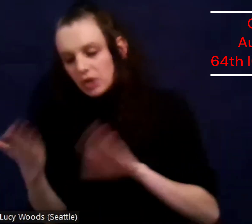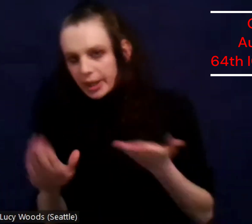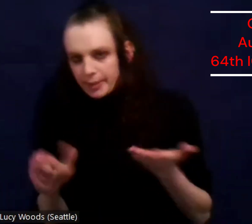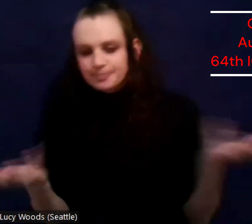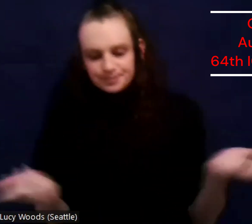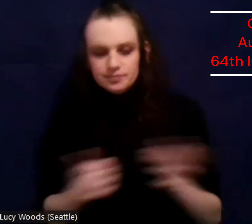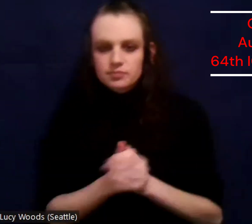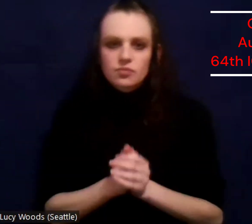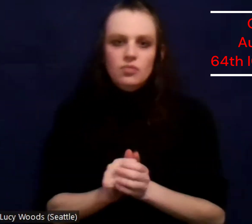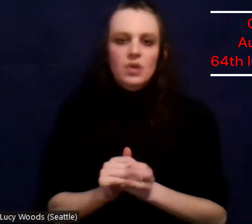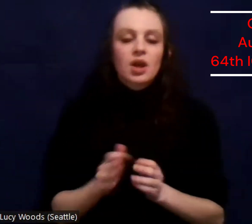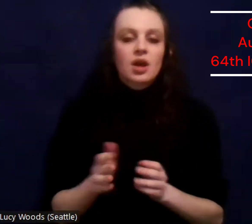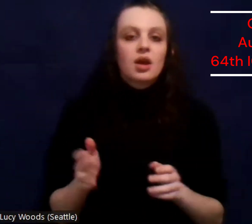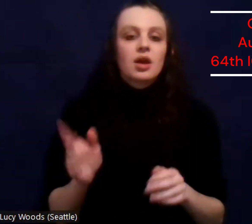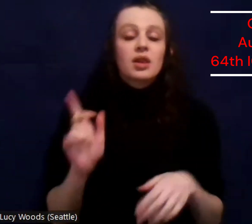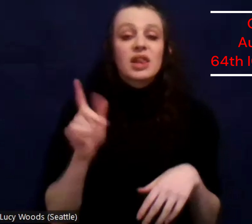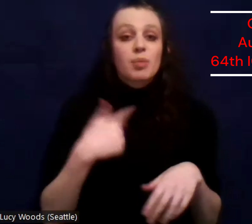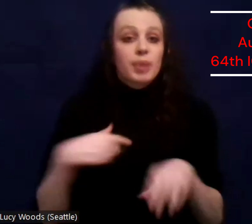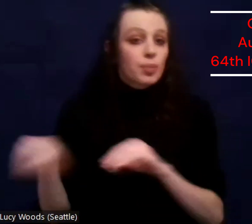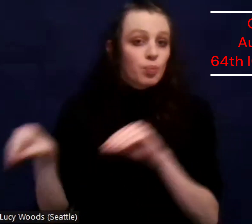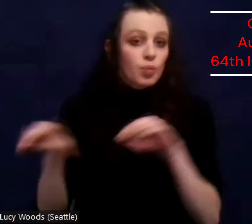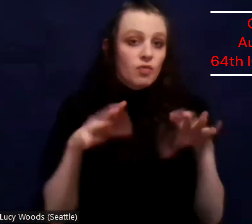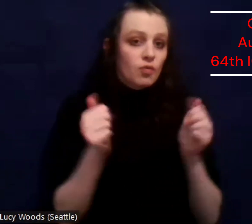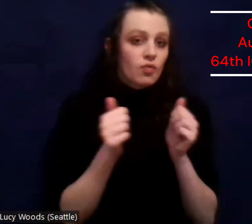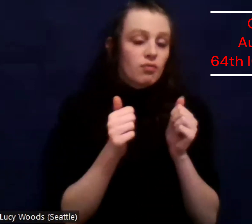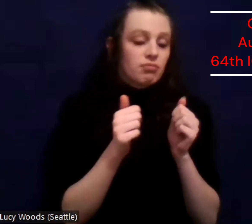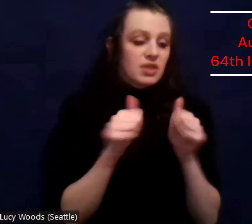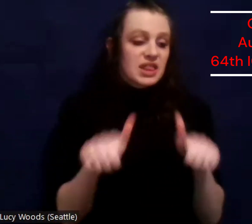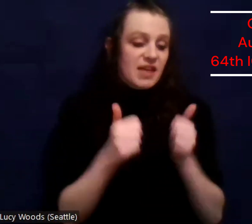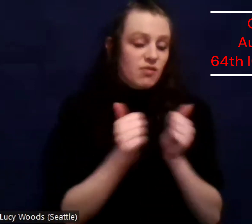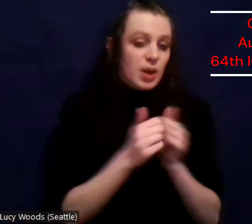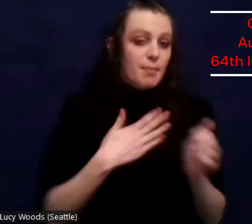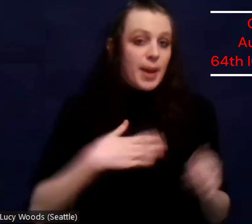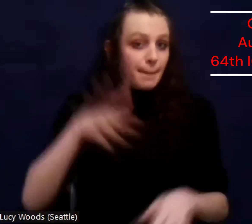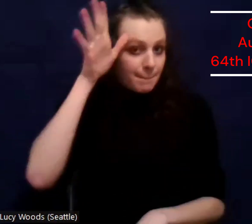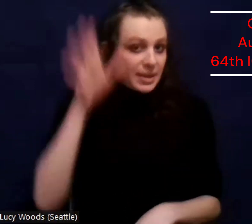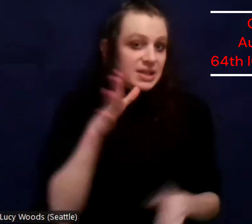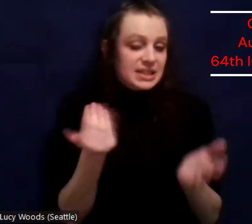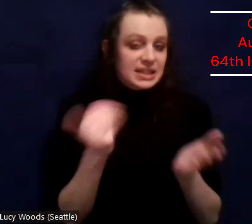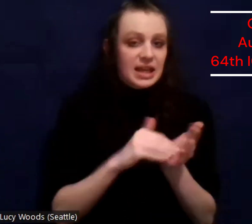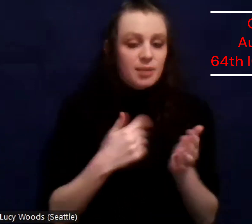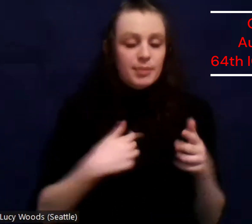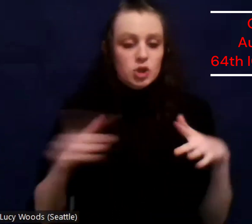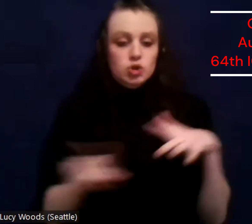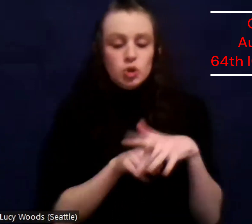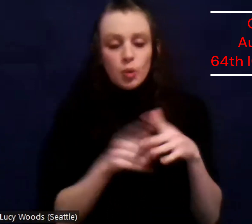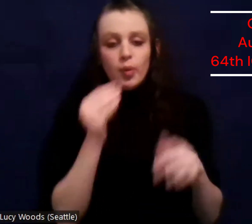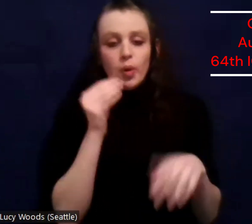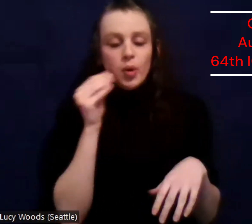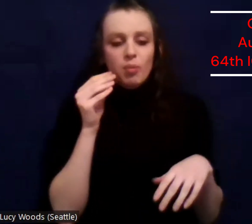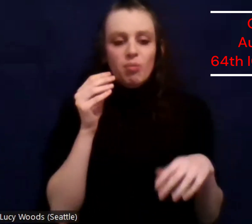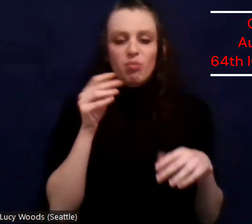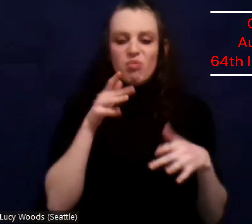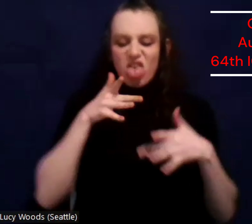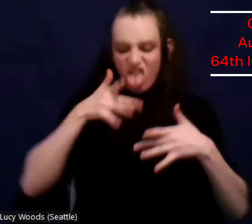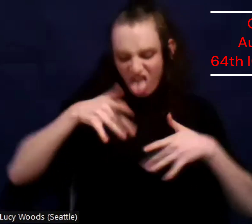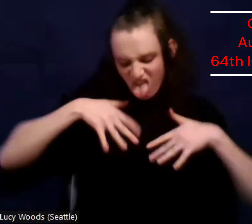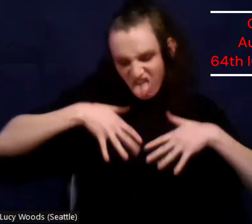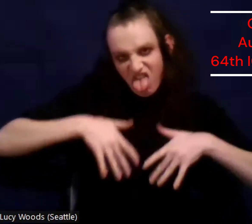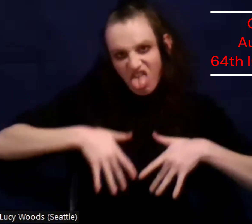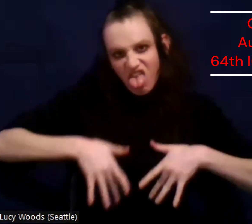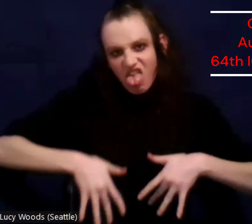after moving back in with my parents and showing up with puke and stuff all over my body, and having